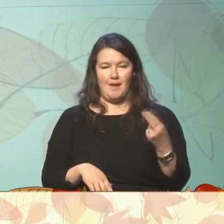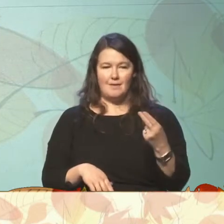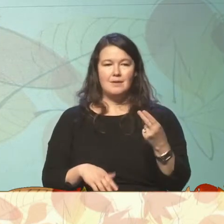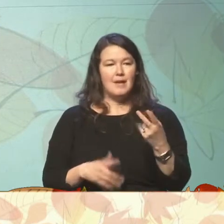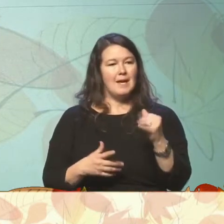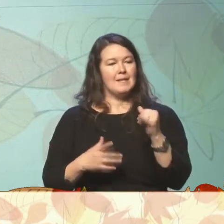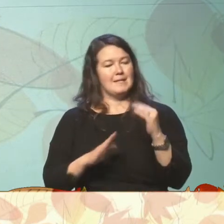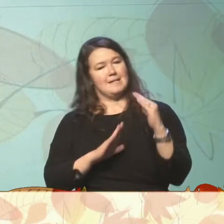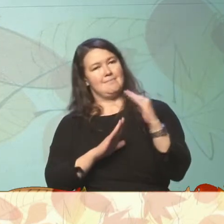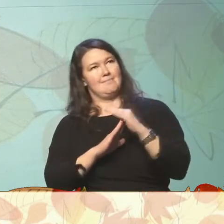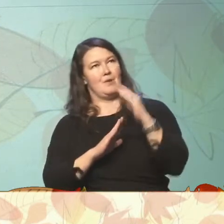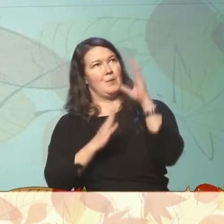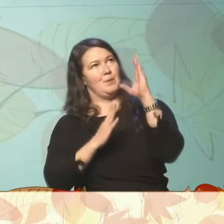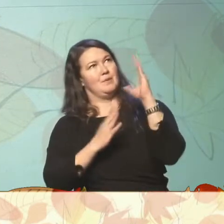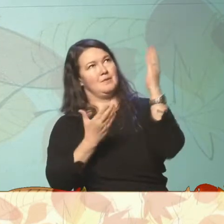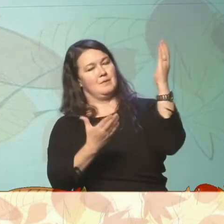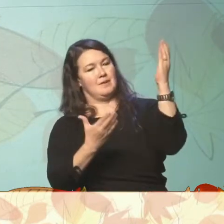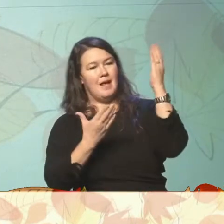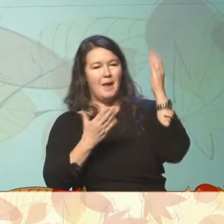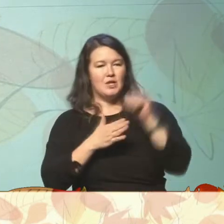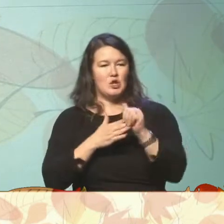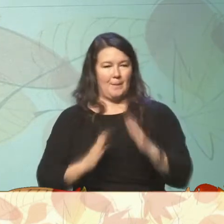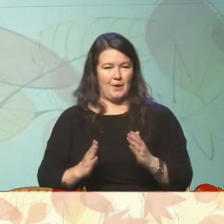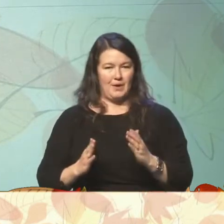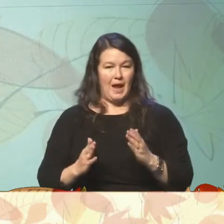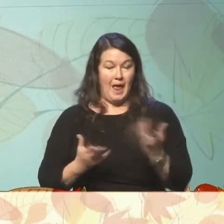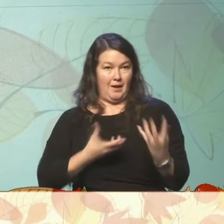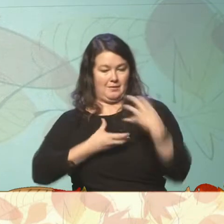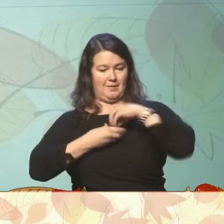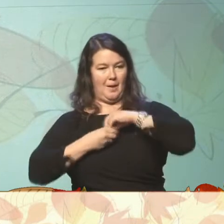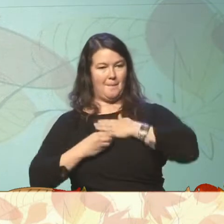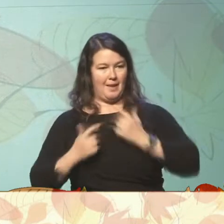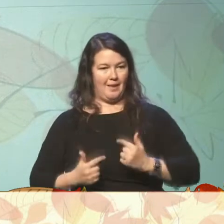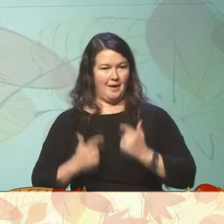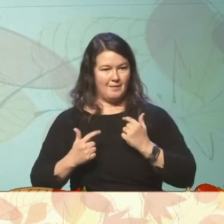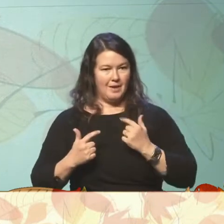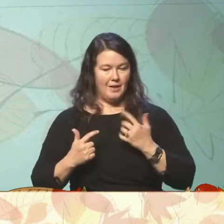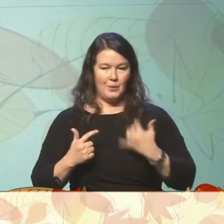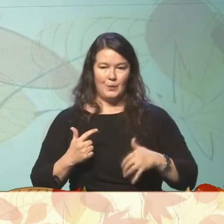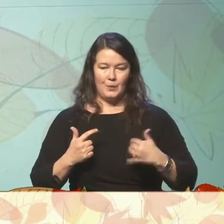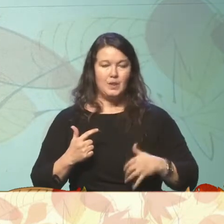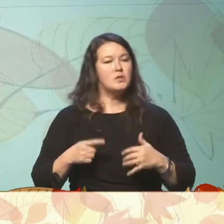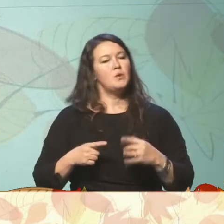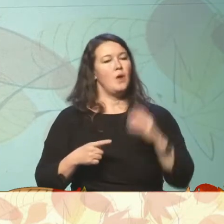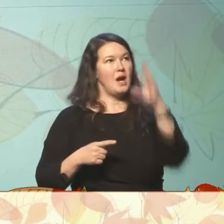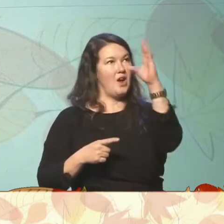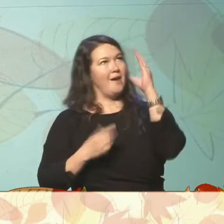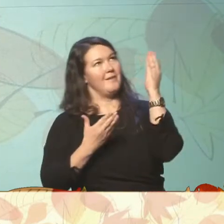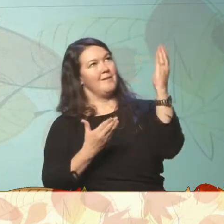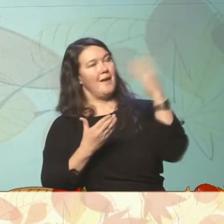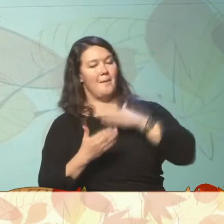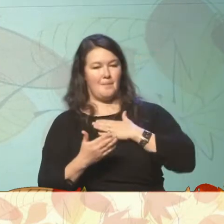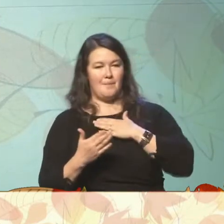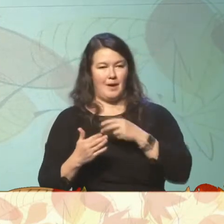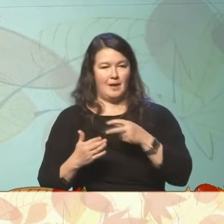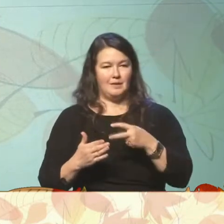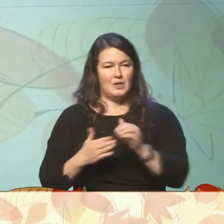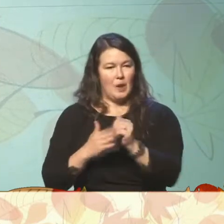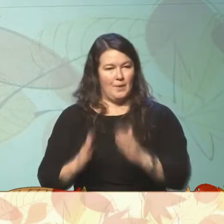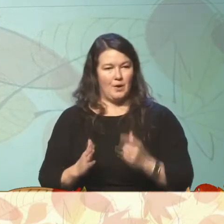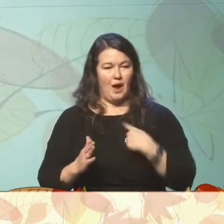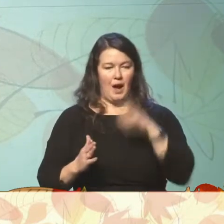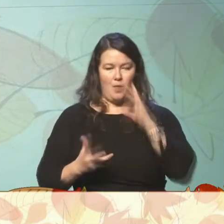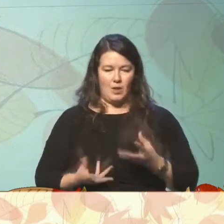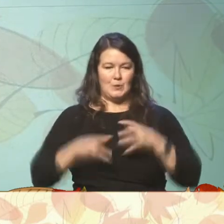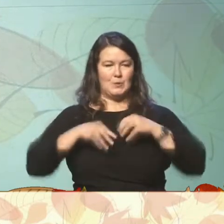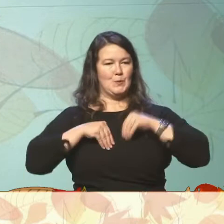gods aren't. And if you fast forward and put that into our lives, there's something that when we say God will be my shepherd, I will assume the authority of